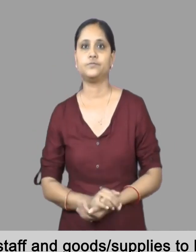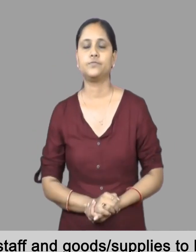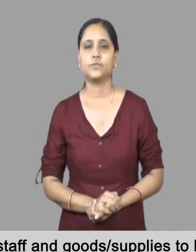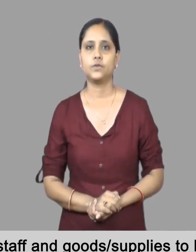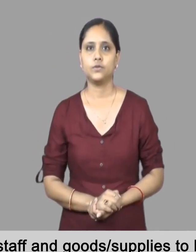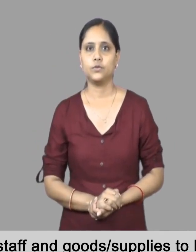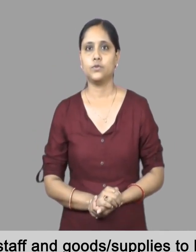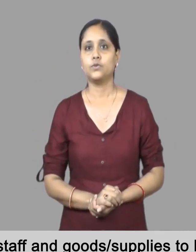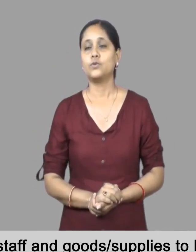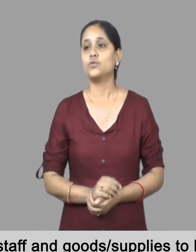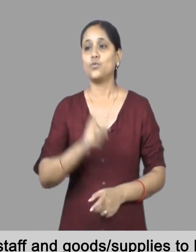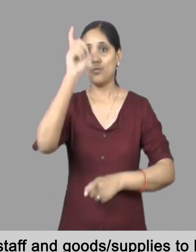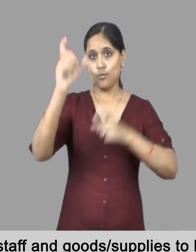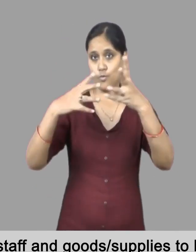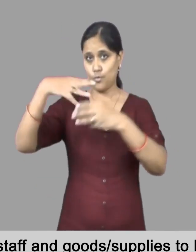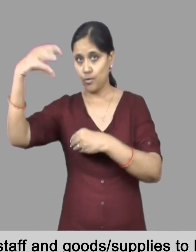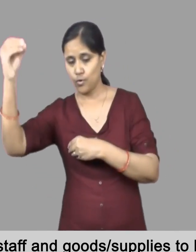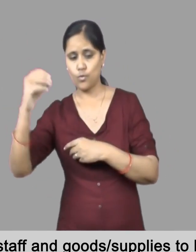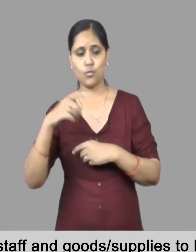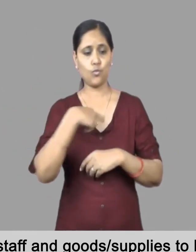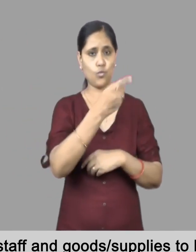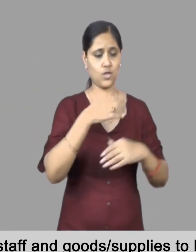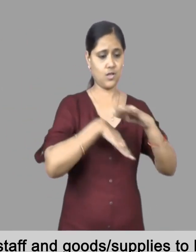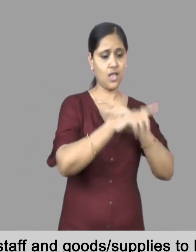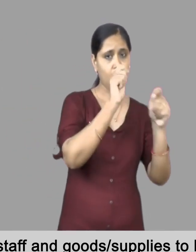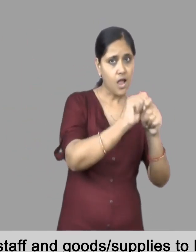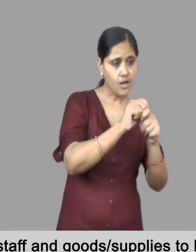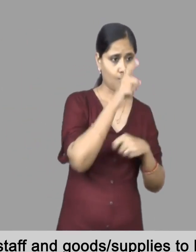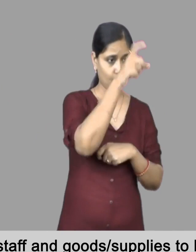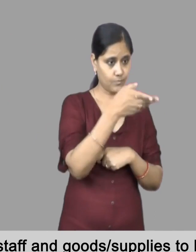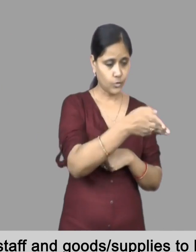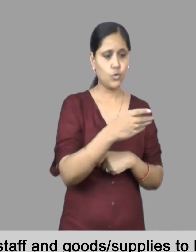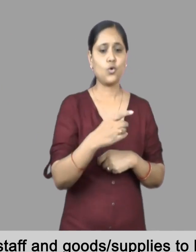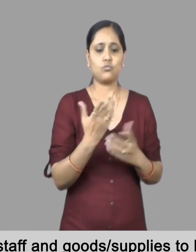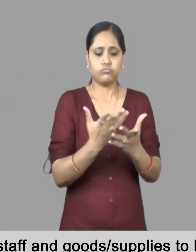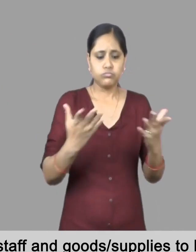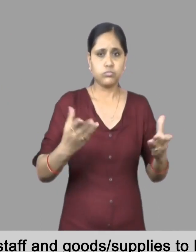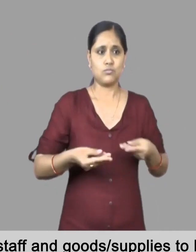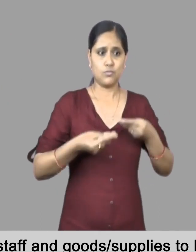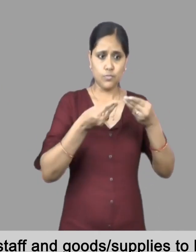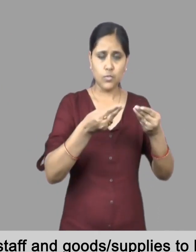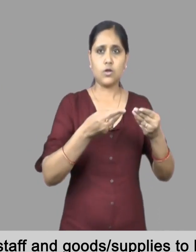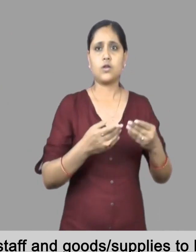Point 2. Separate entry and exits for guests, staff